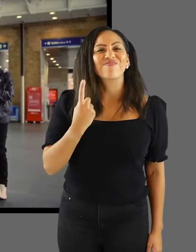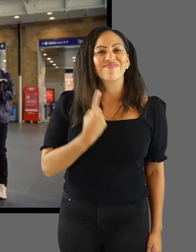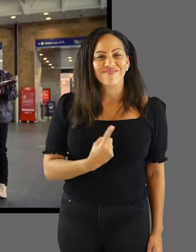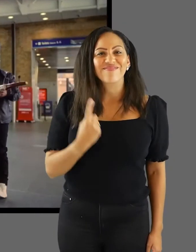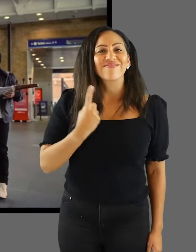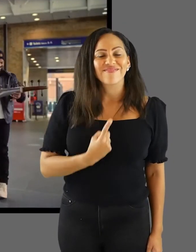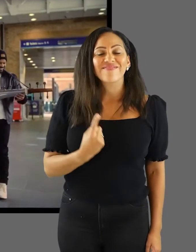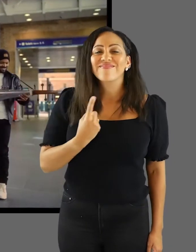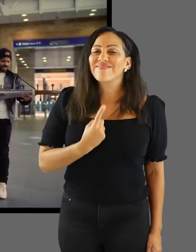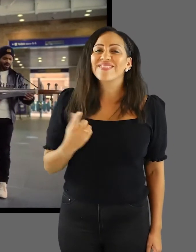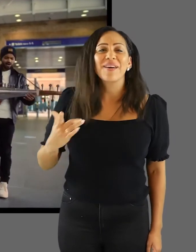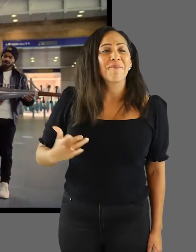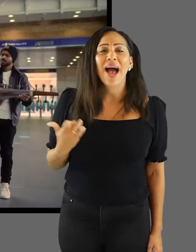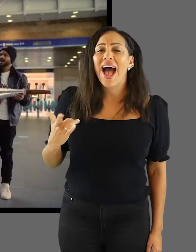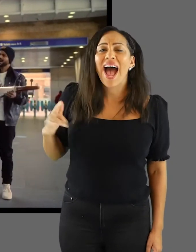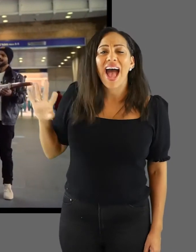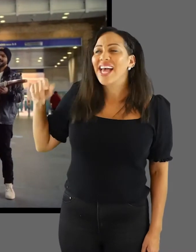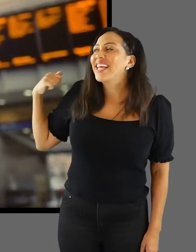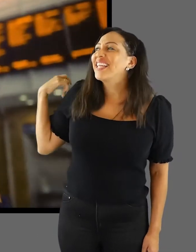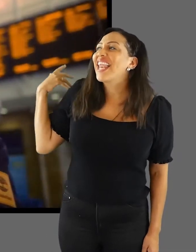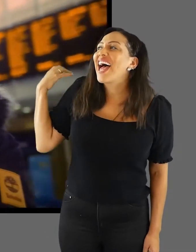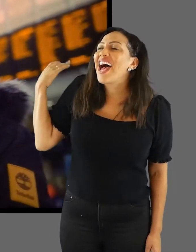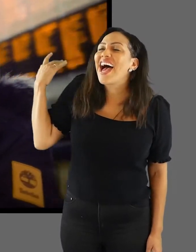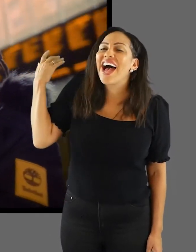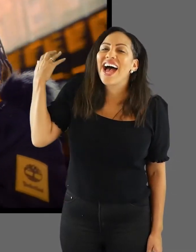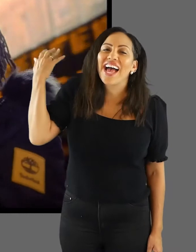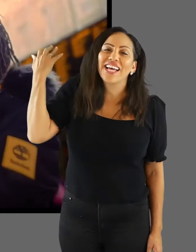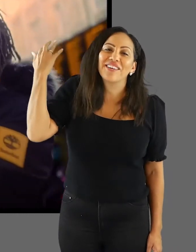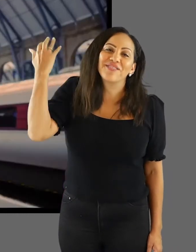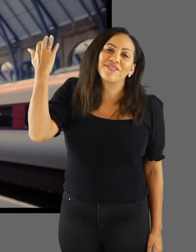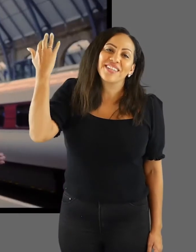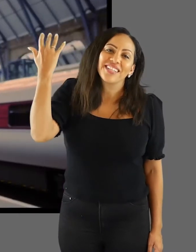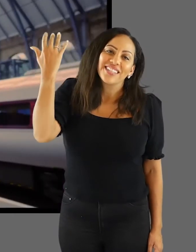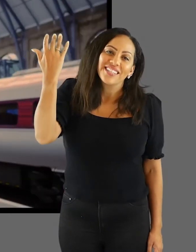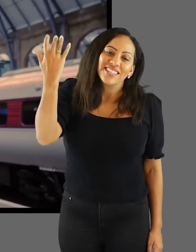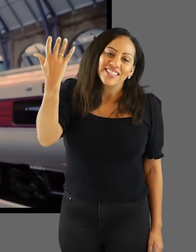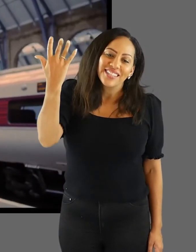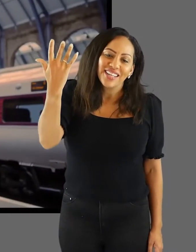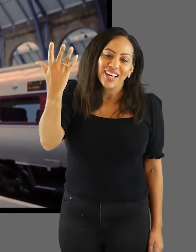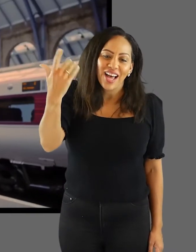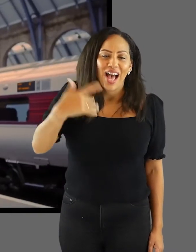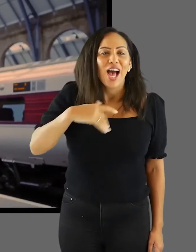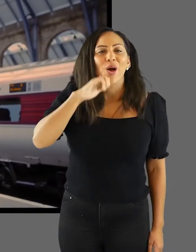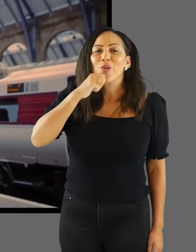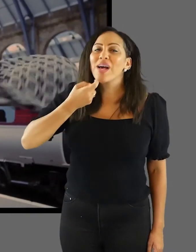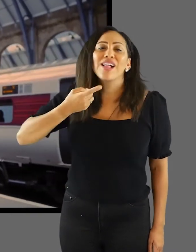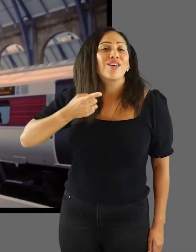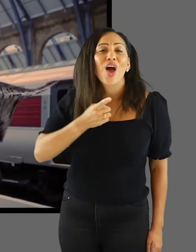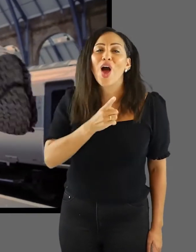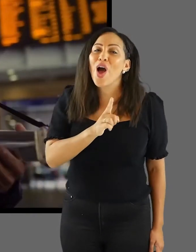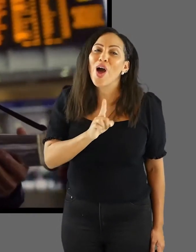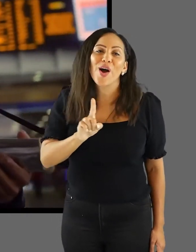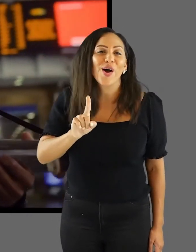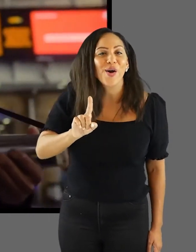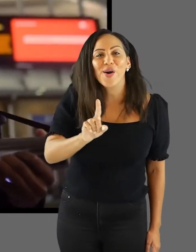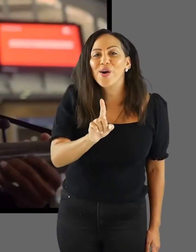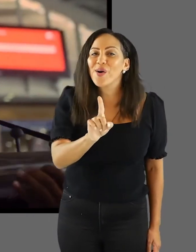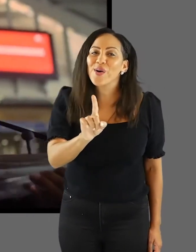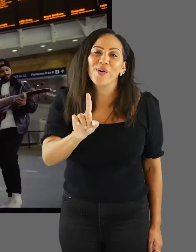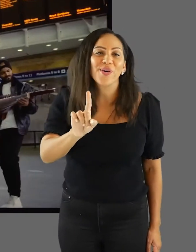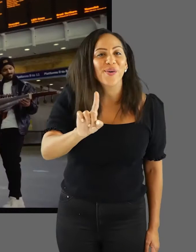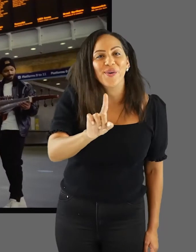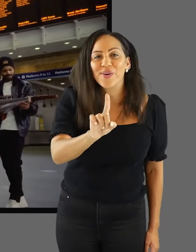matter. We're all trying to do the same thing. It's ancient, it's raw, it's tribal. A cycle later,